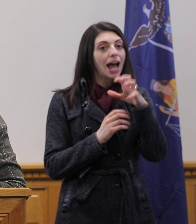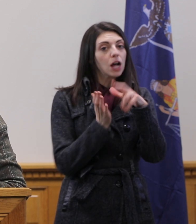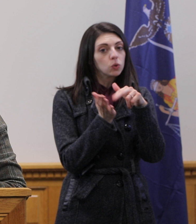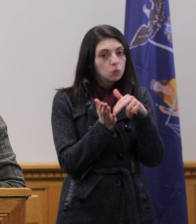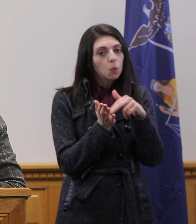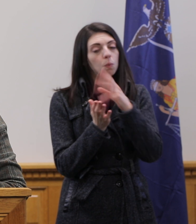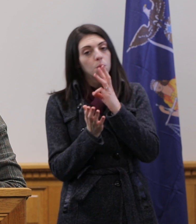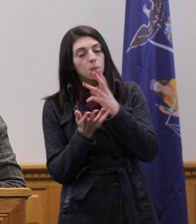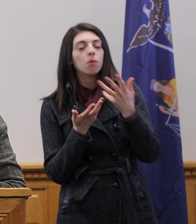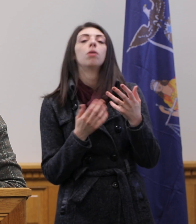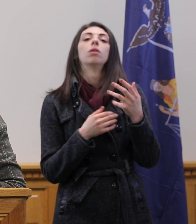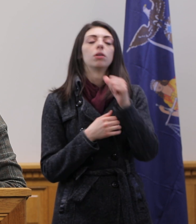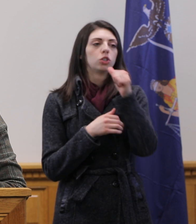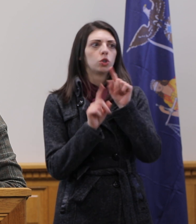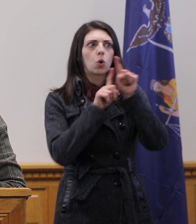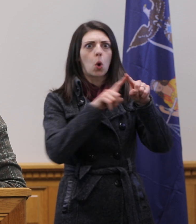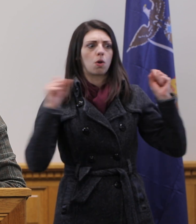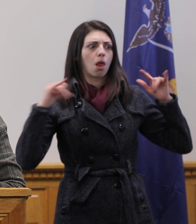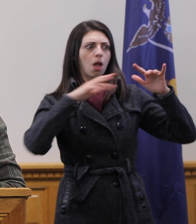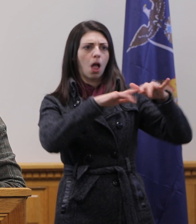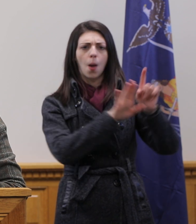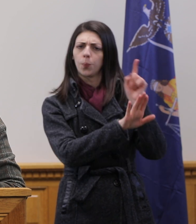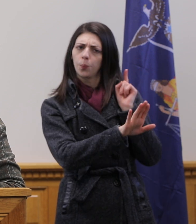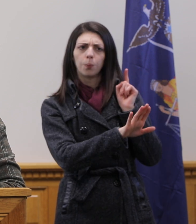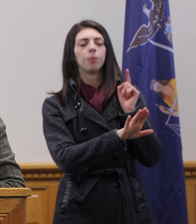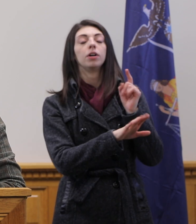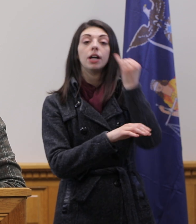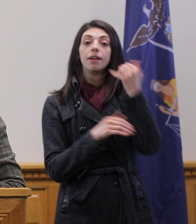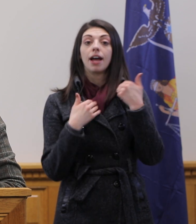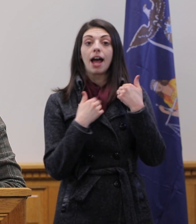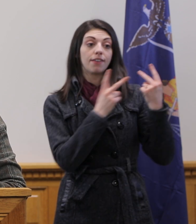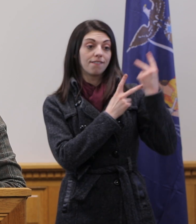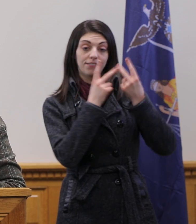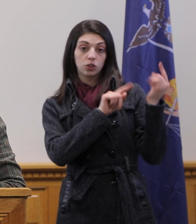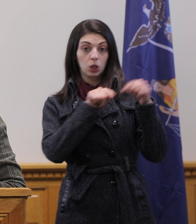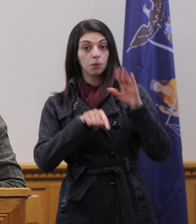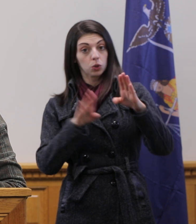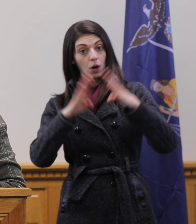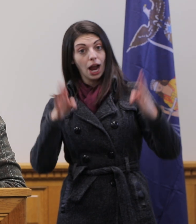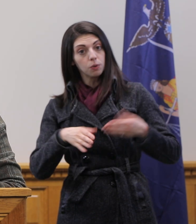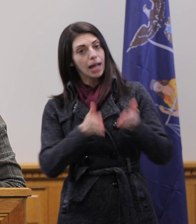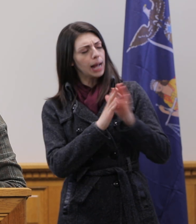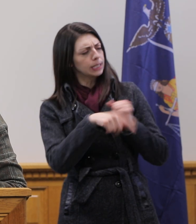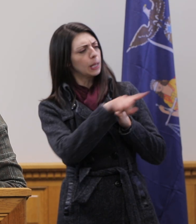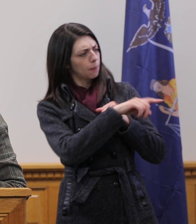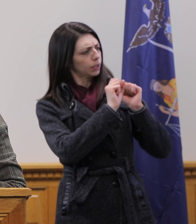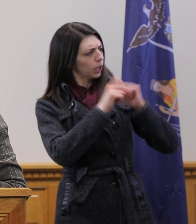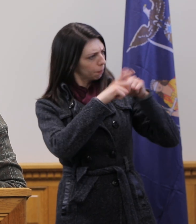Do not attend large gatherings. And if you had visitors to your home, request that they wear a mask as